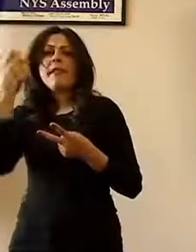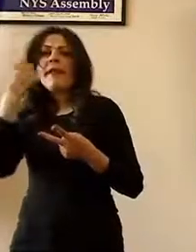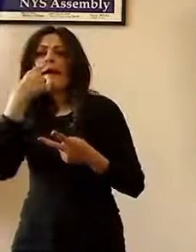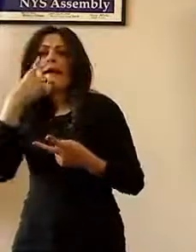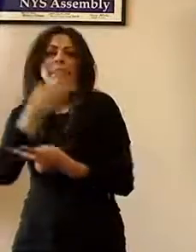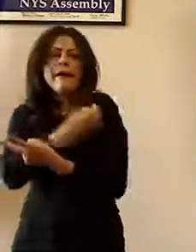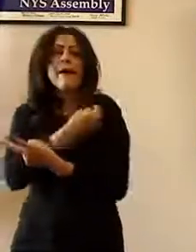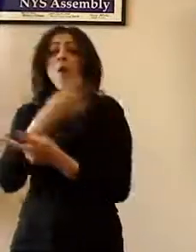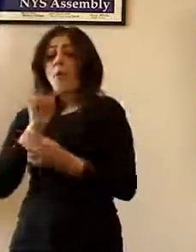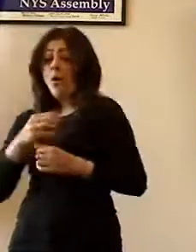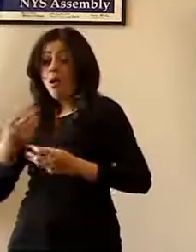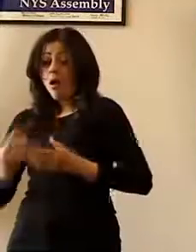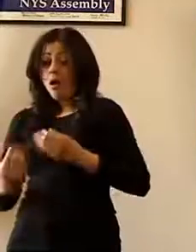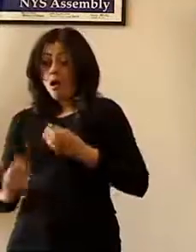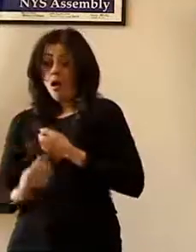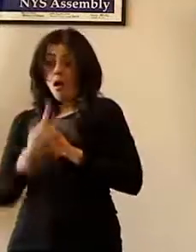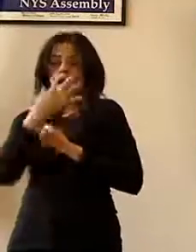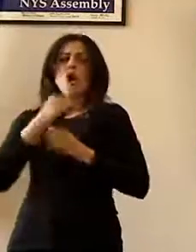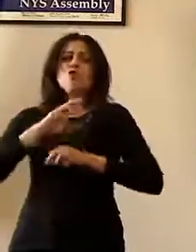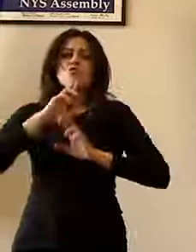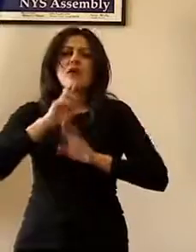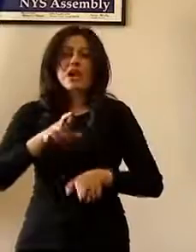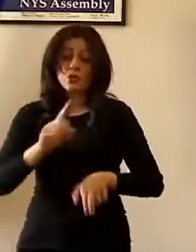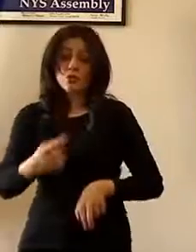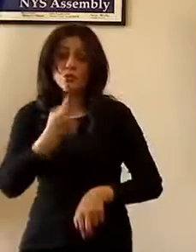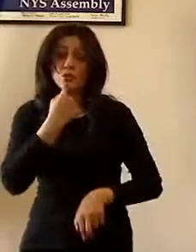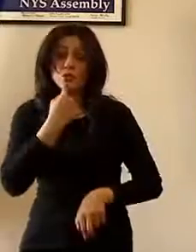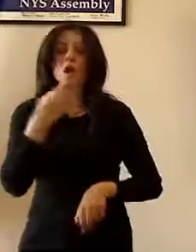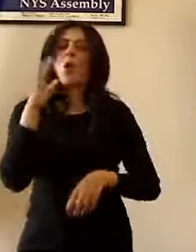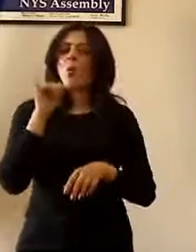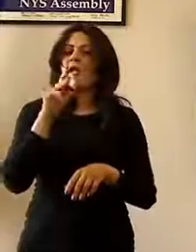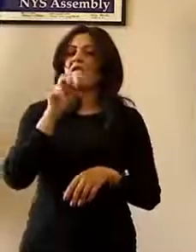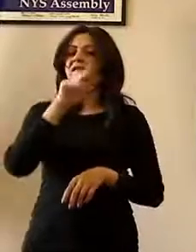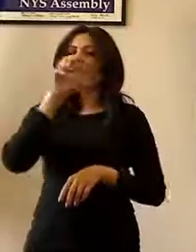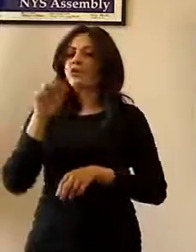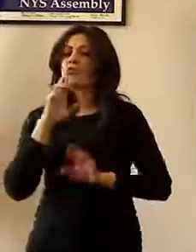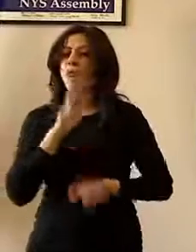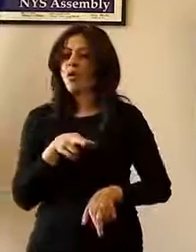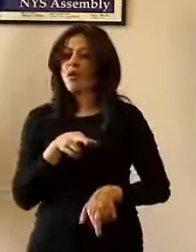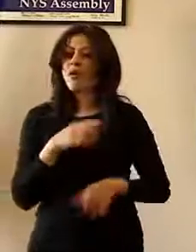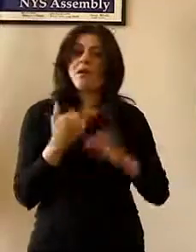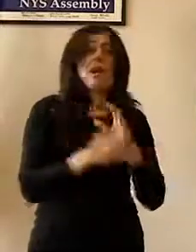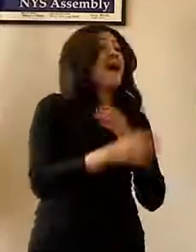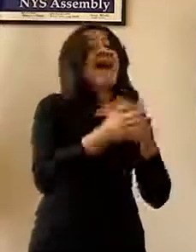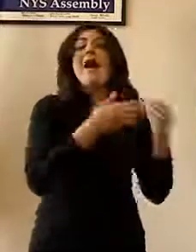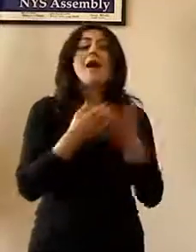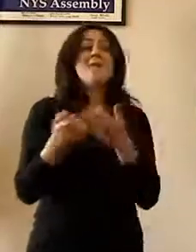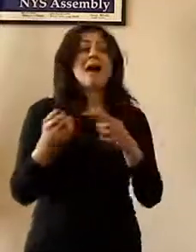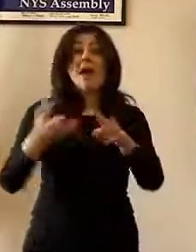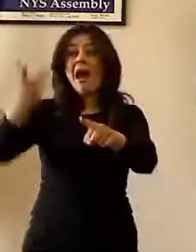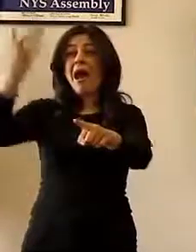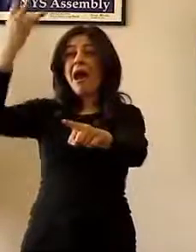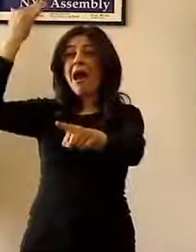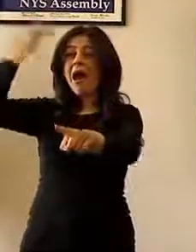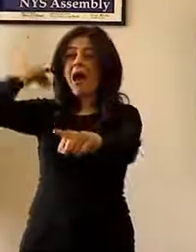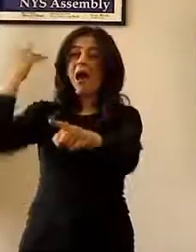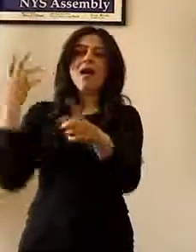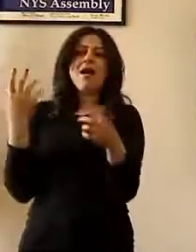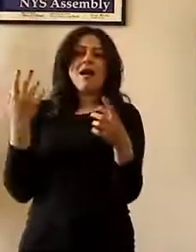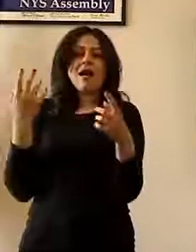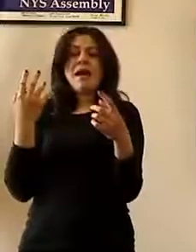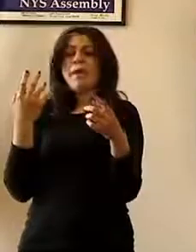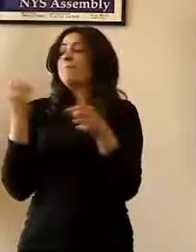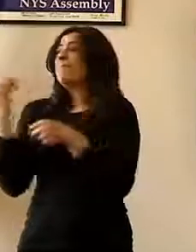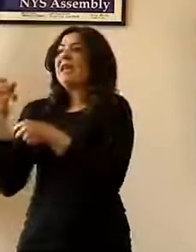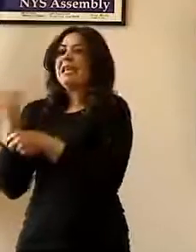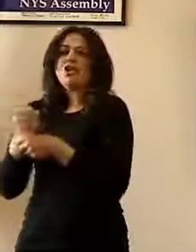adverse event, a VAERS report would be done, even years after it's been in